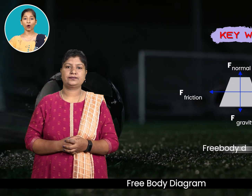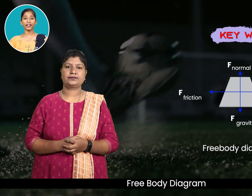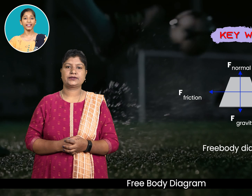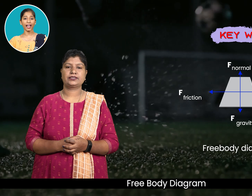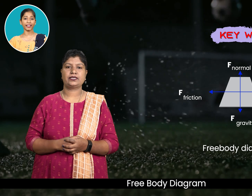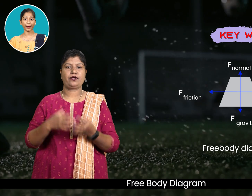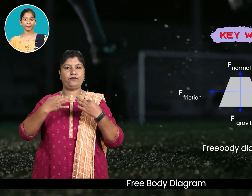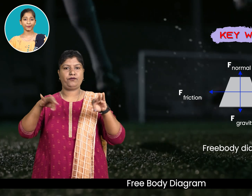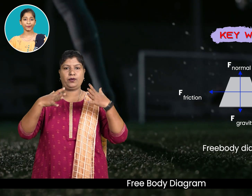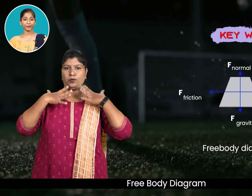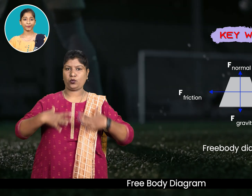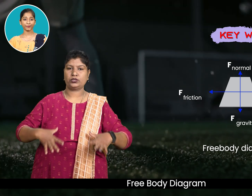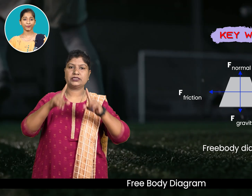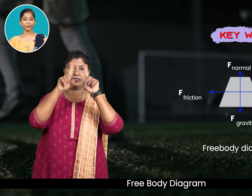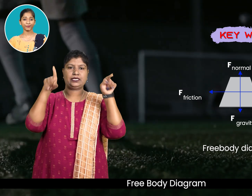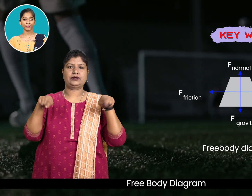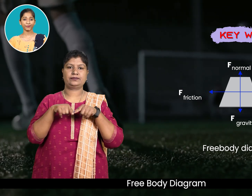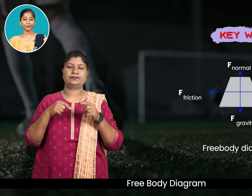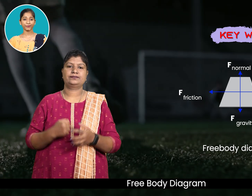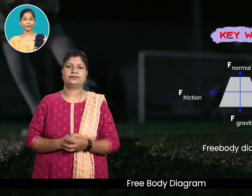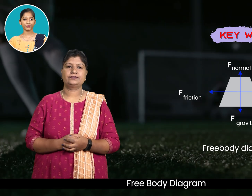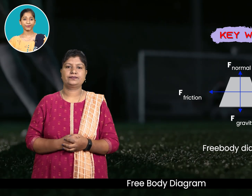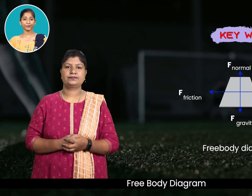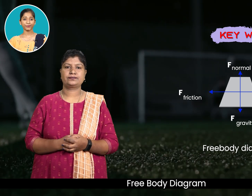free body diagram.